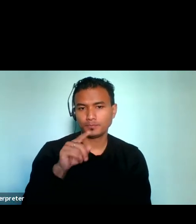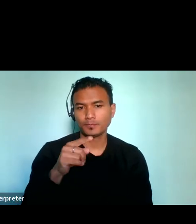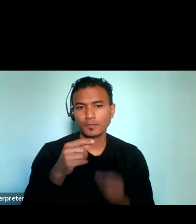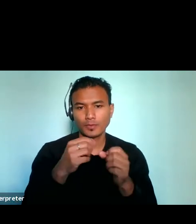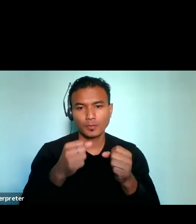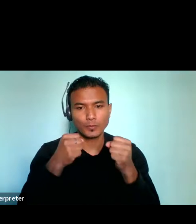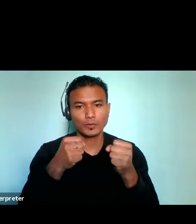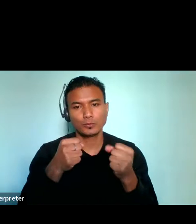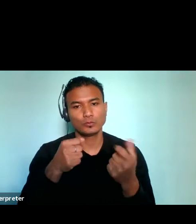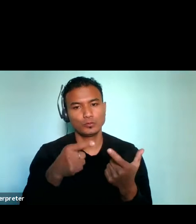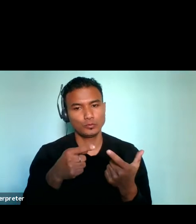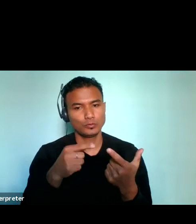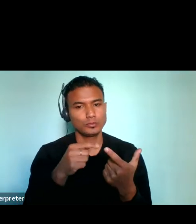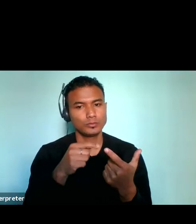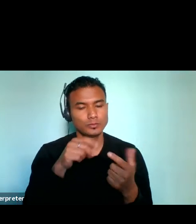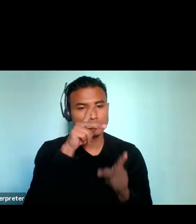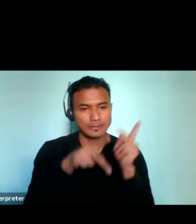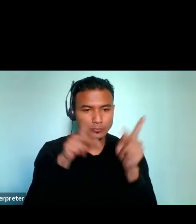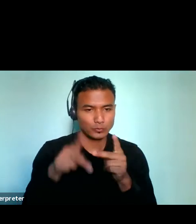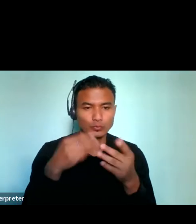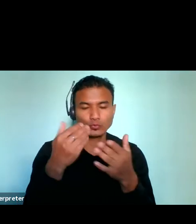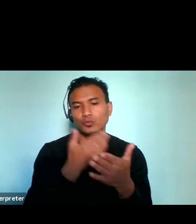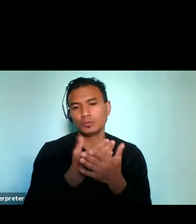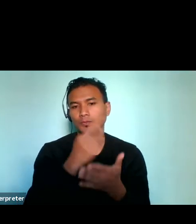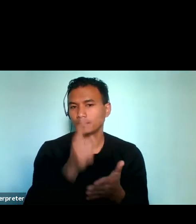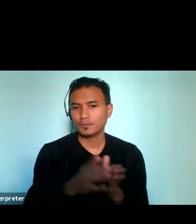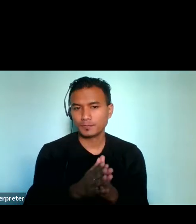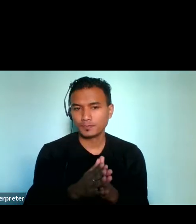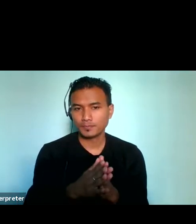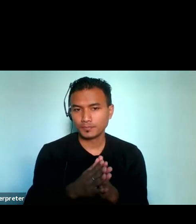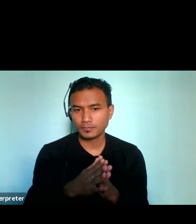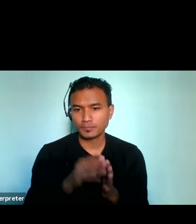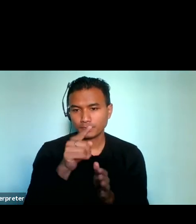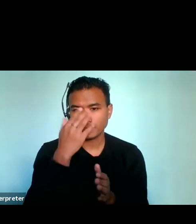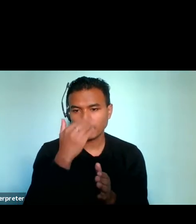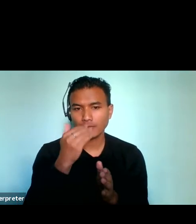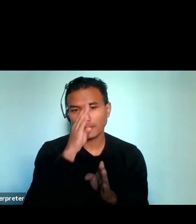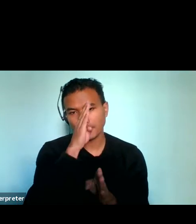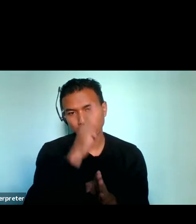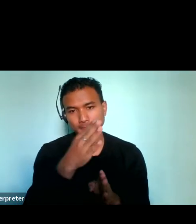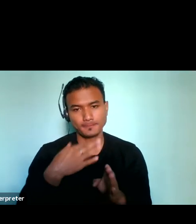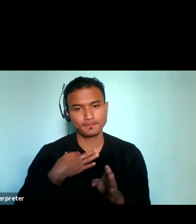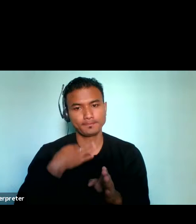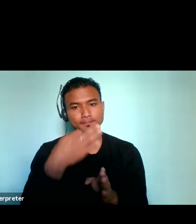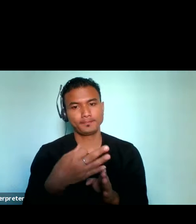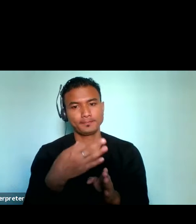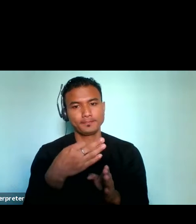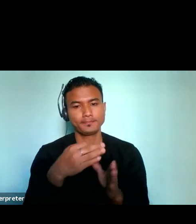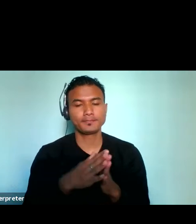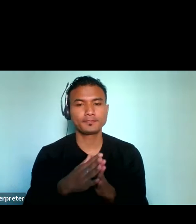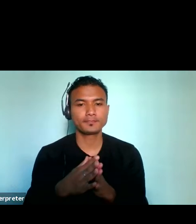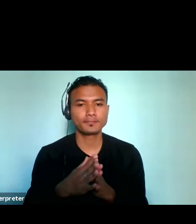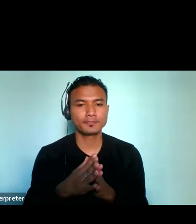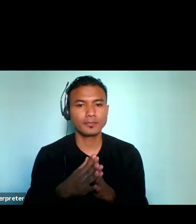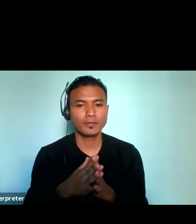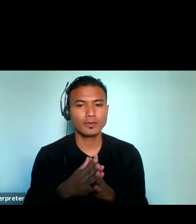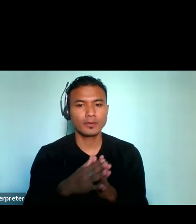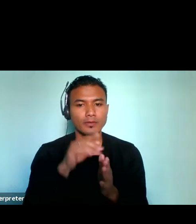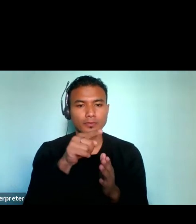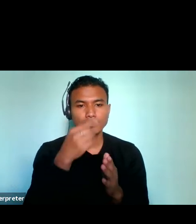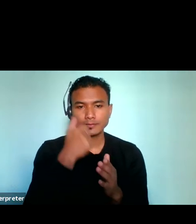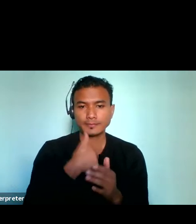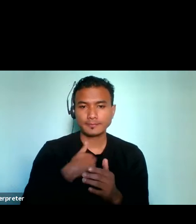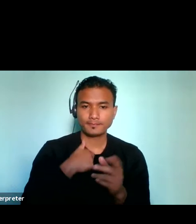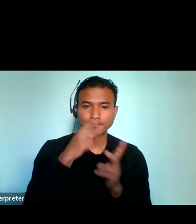to shift power to the people's organizations that are among our membership that directly represents land users. So we talk